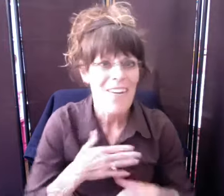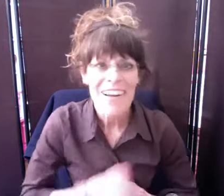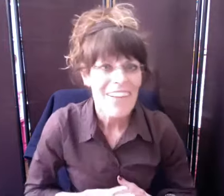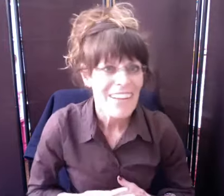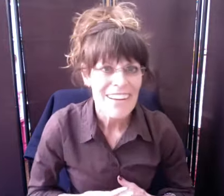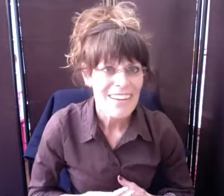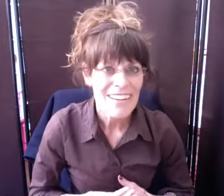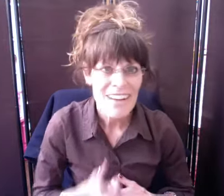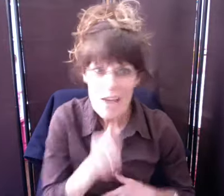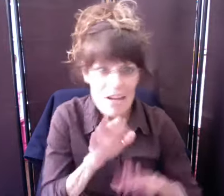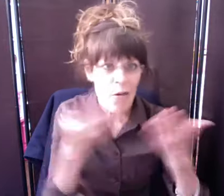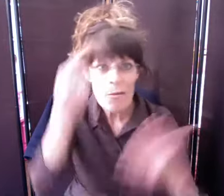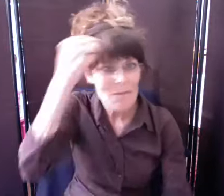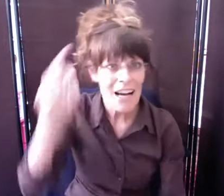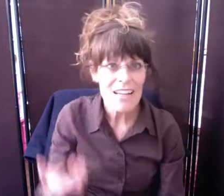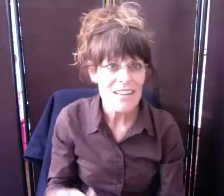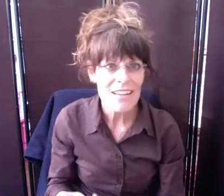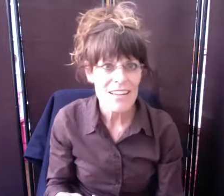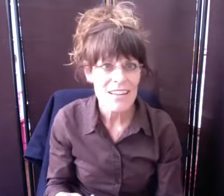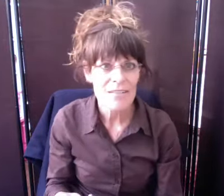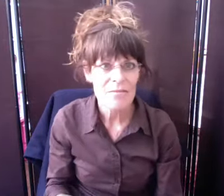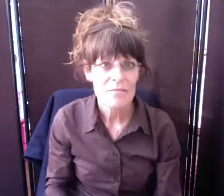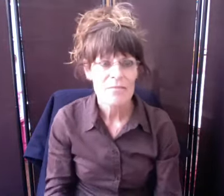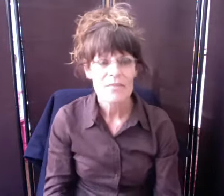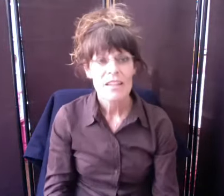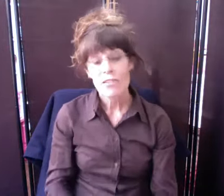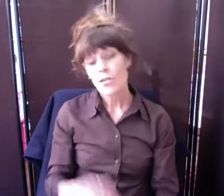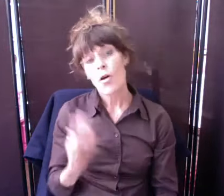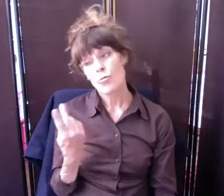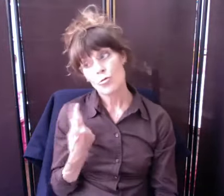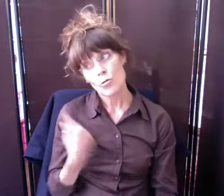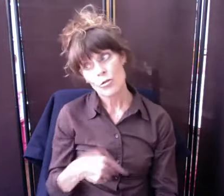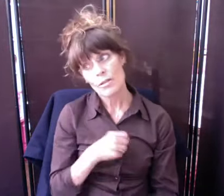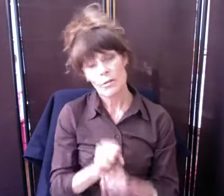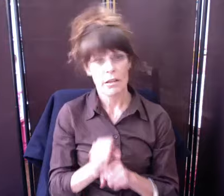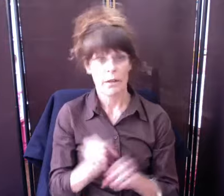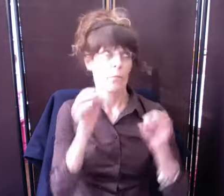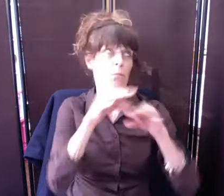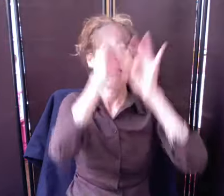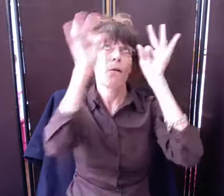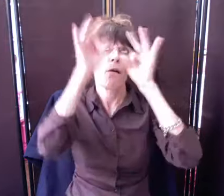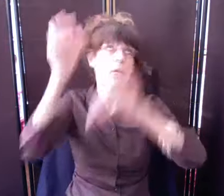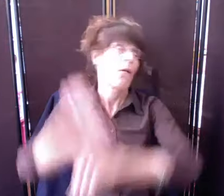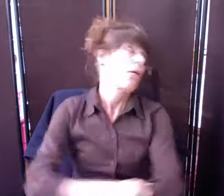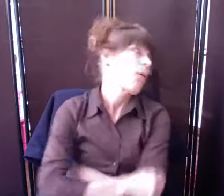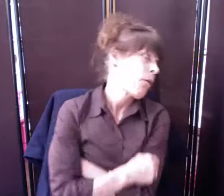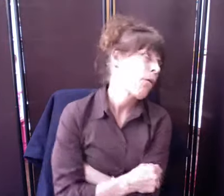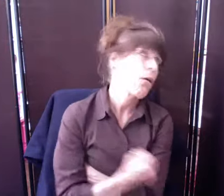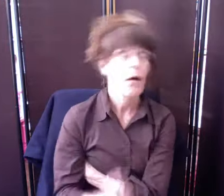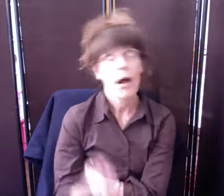And so she started taking me through the book, and I rolled my eyes, because how many women have taken me through the book? And we